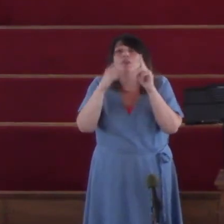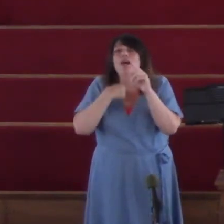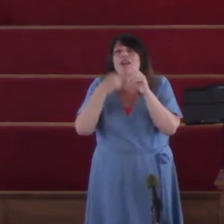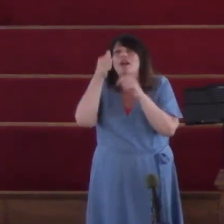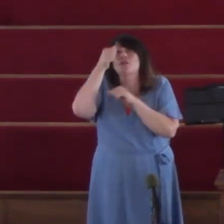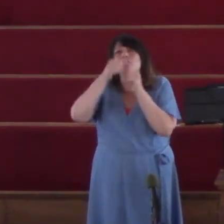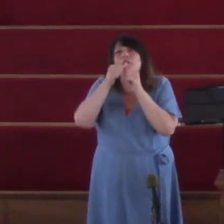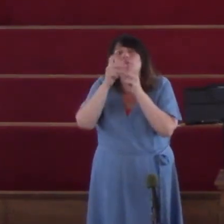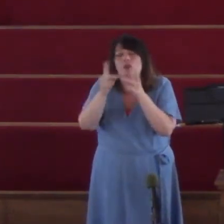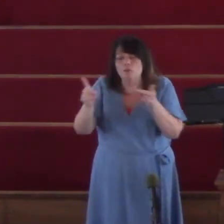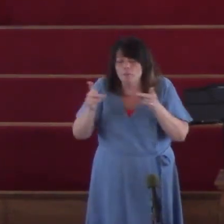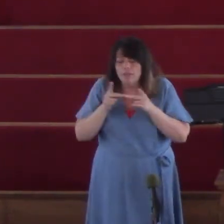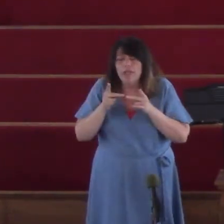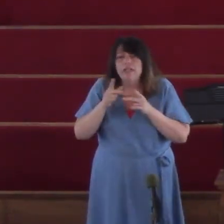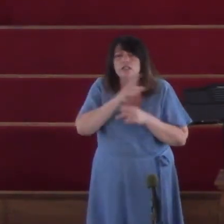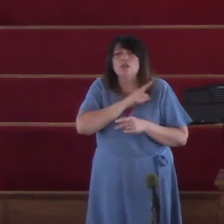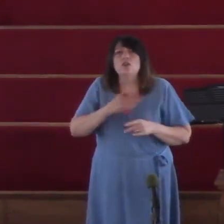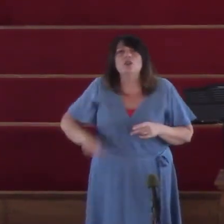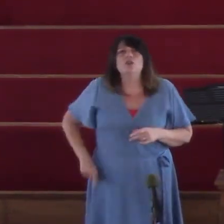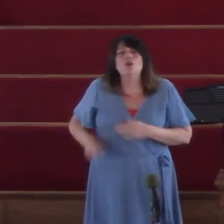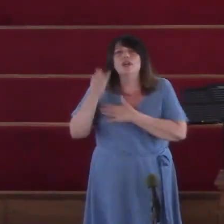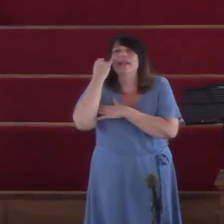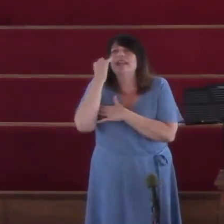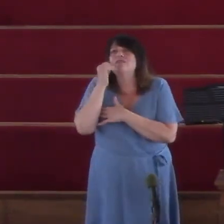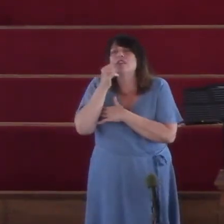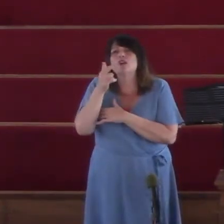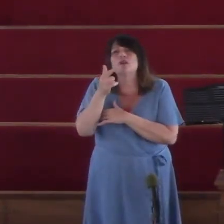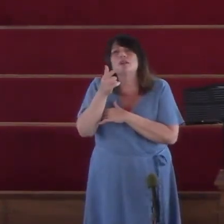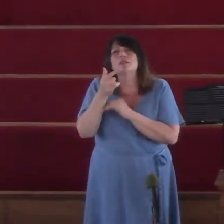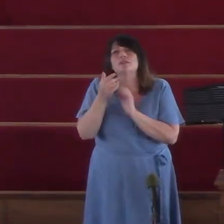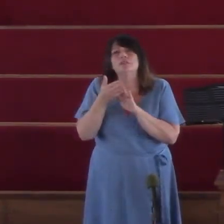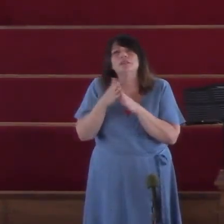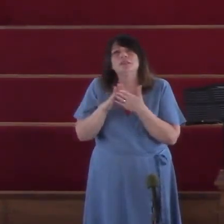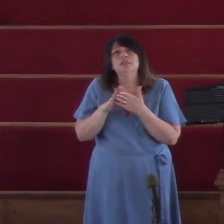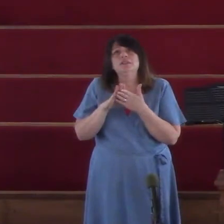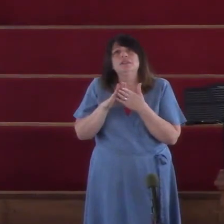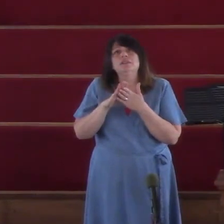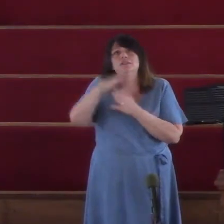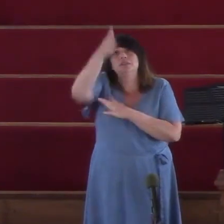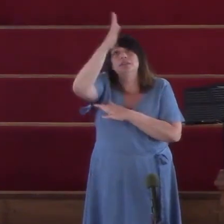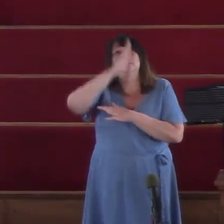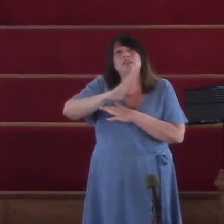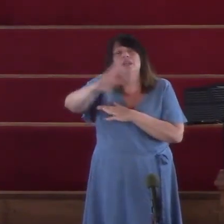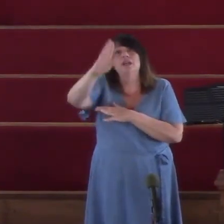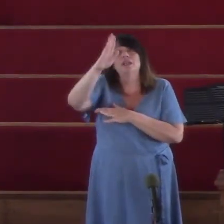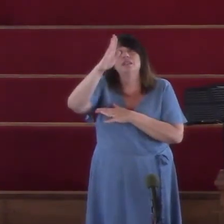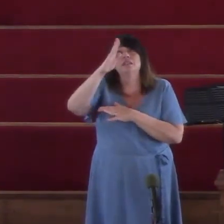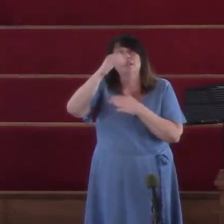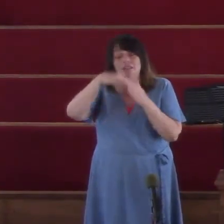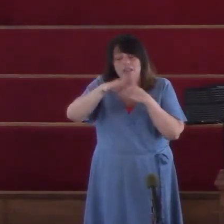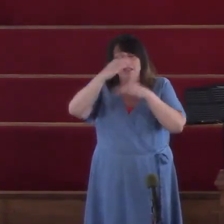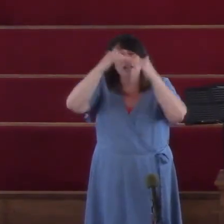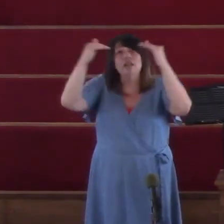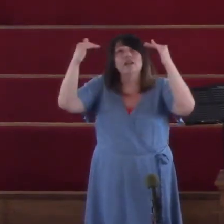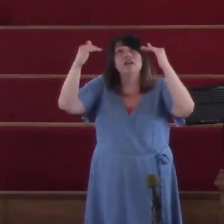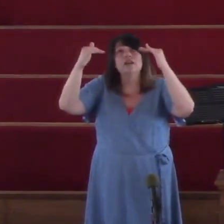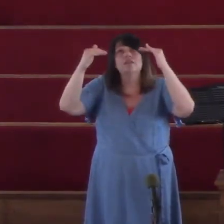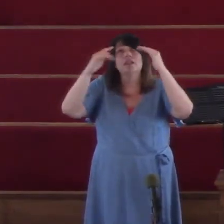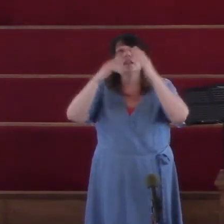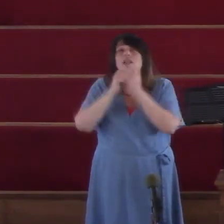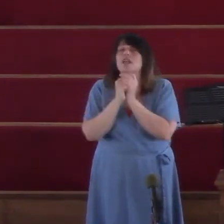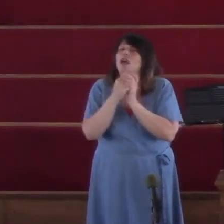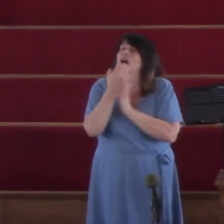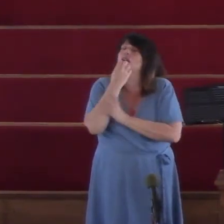I said, Lord, if there be a God in heaven, and if you can do anything for me, I wish you